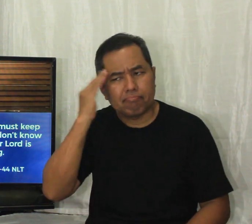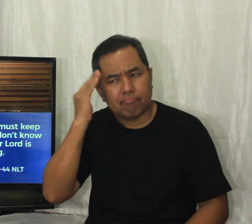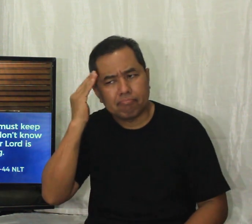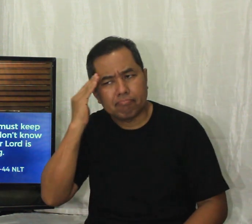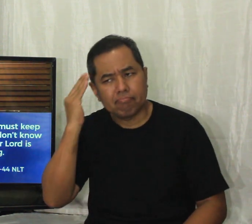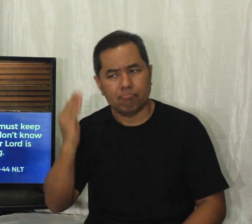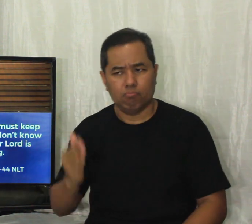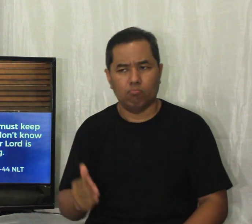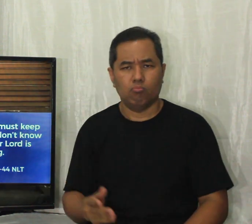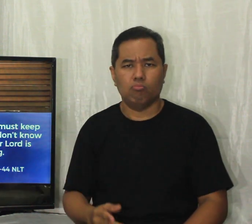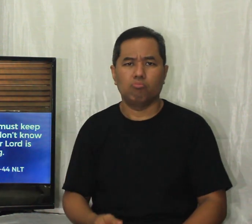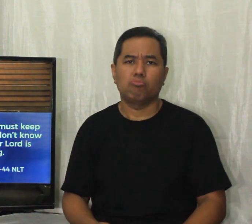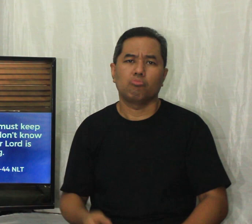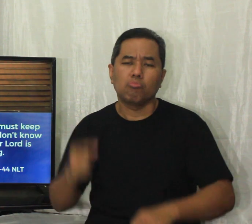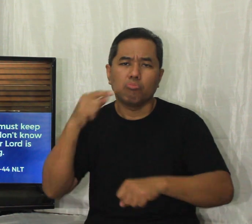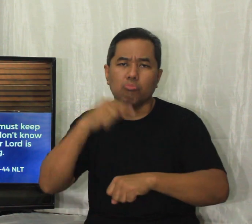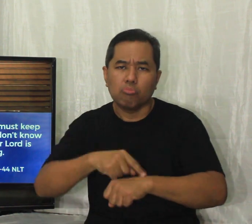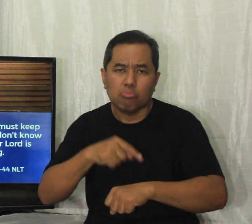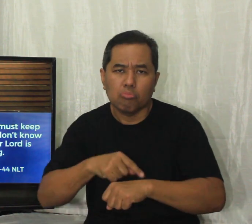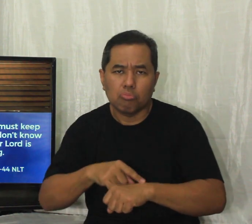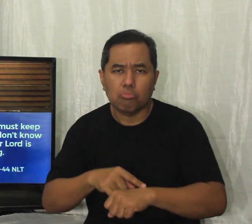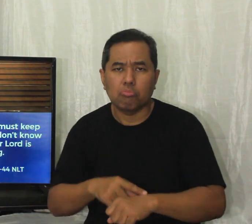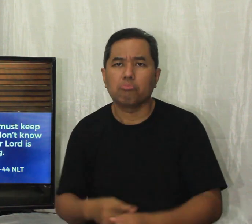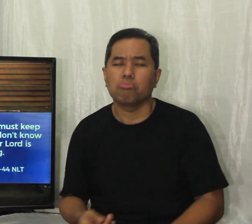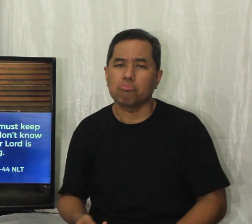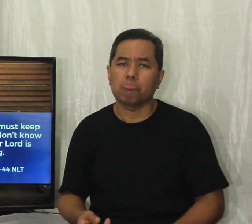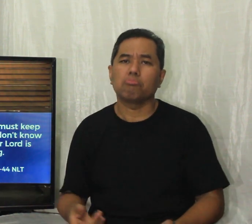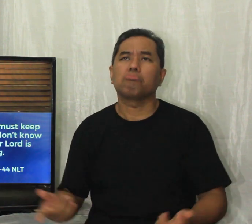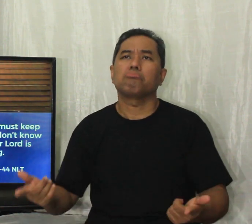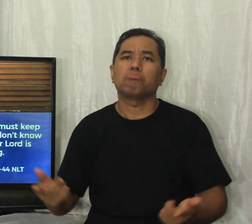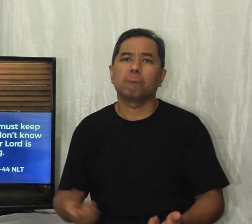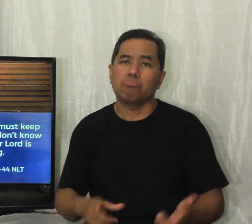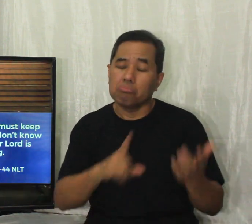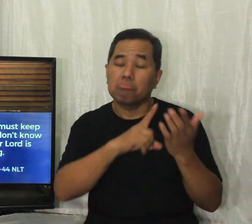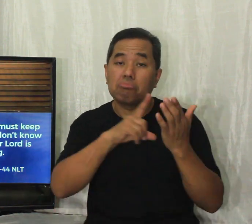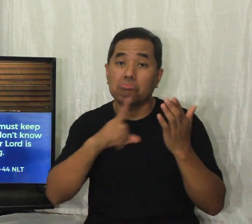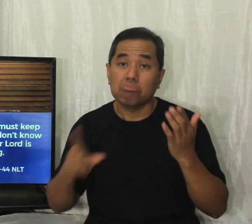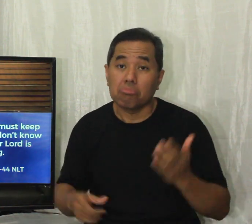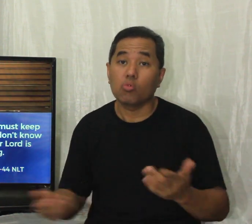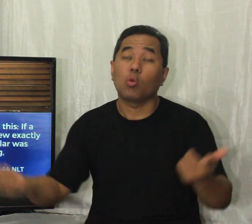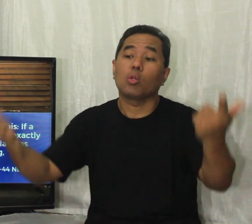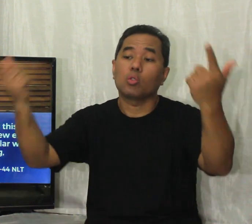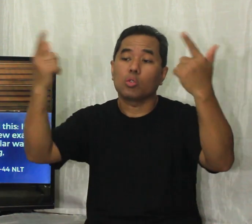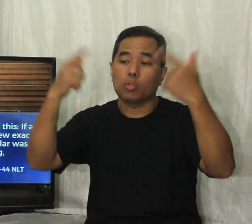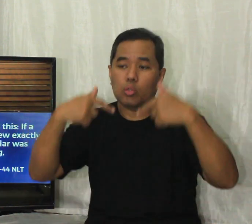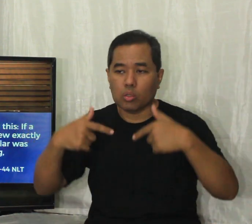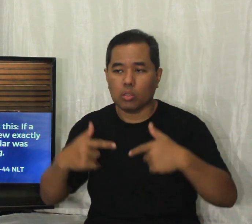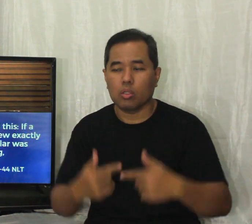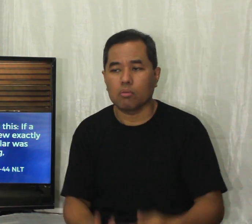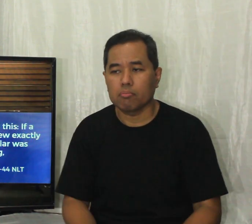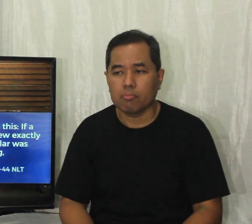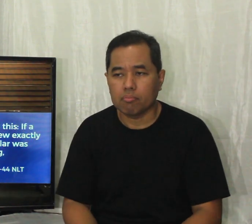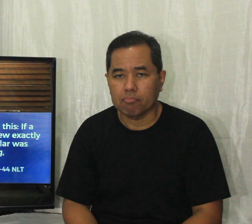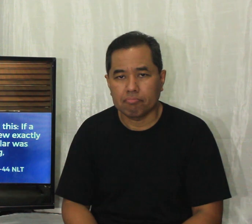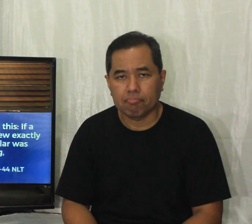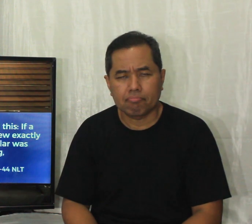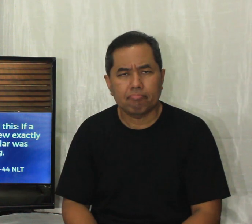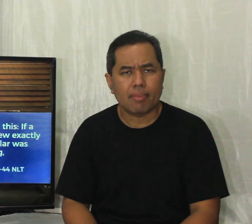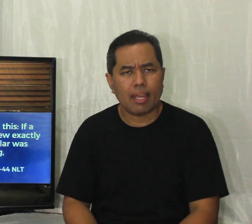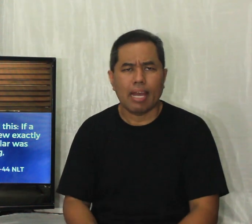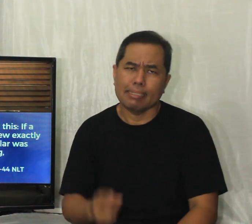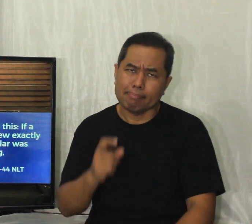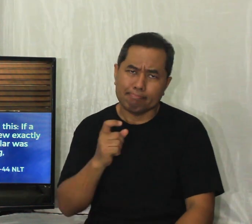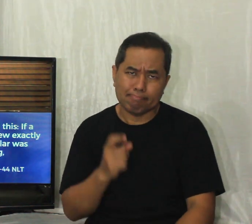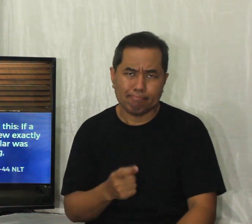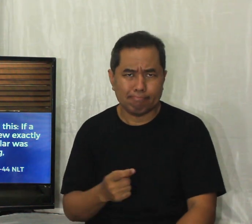need to keep watch. And then he illustrates, how are we to keep watch? Understand this. If a homeowner